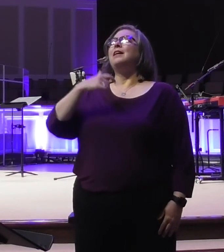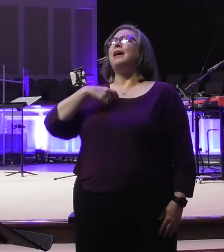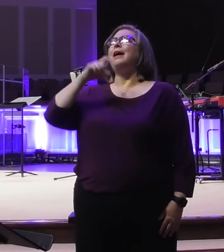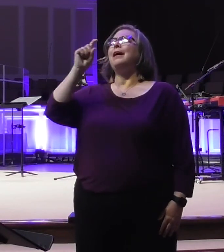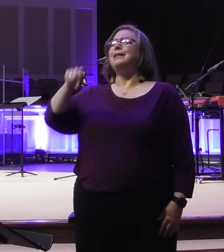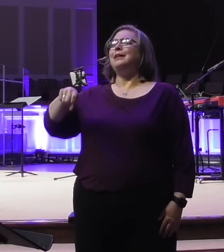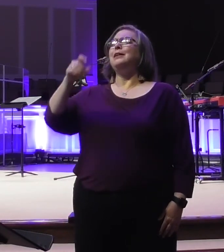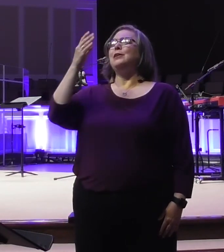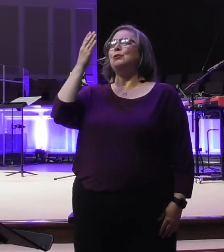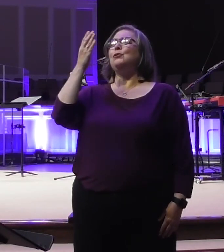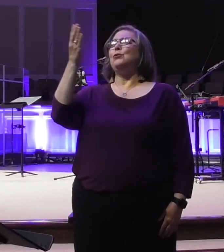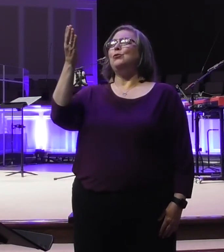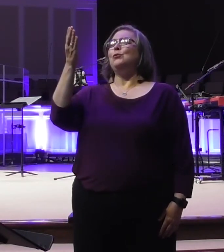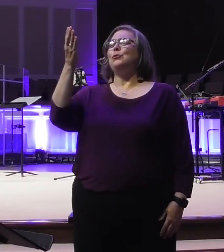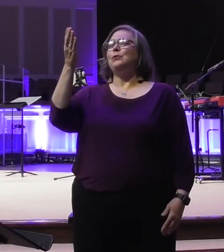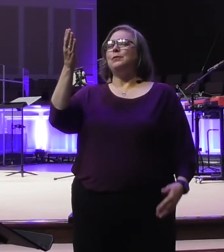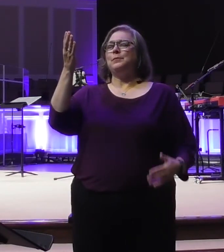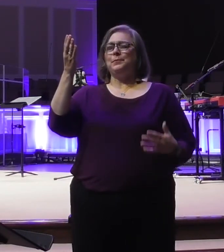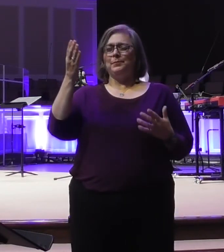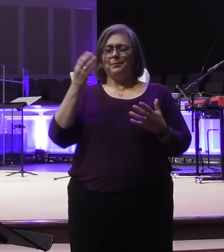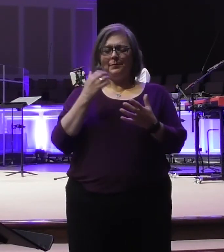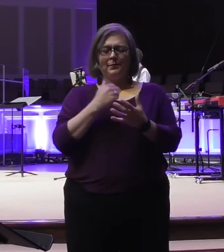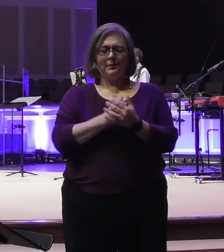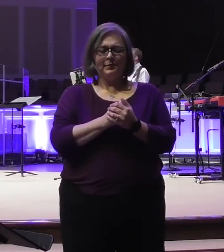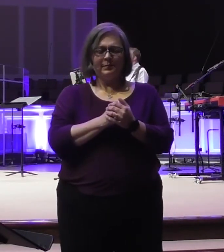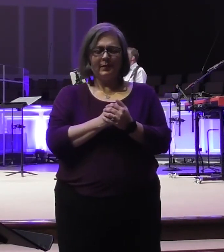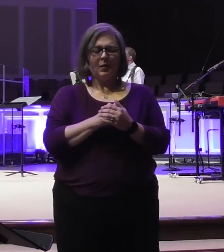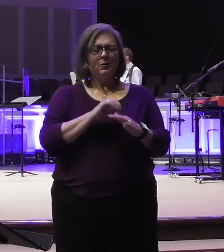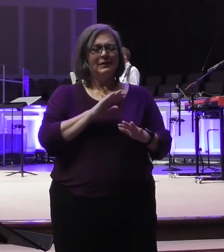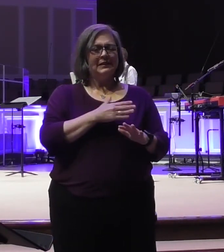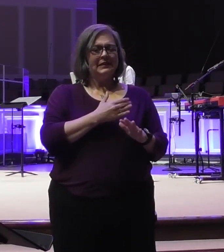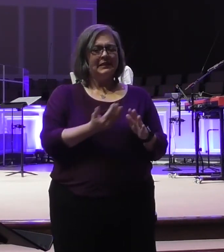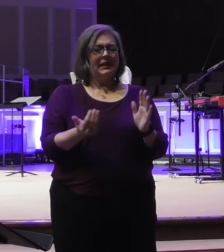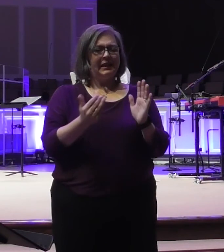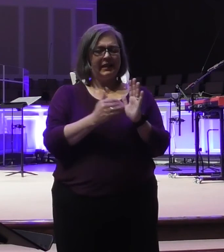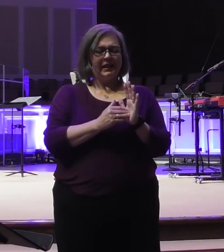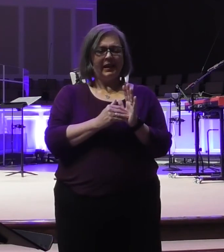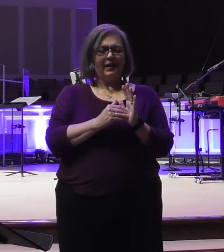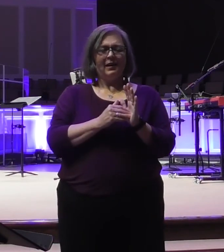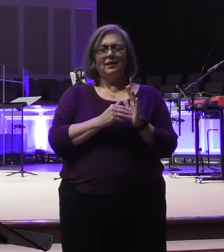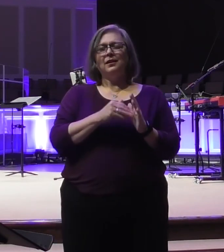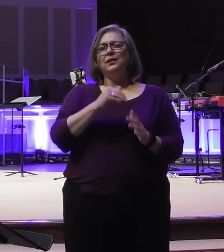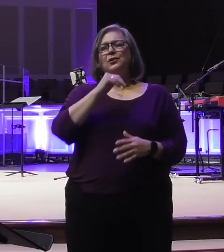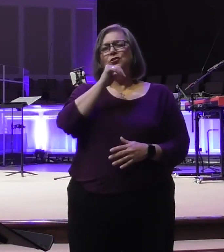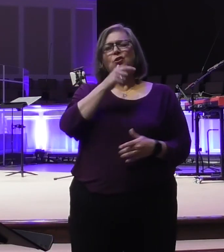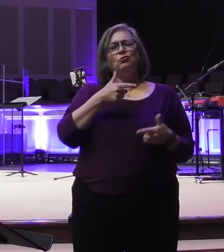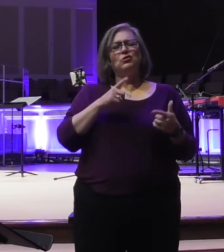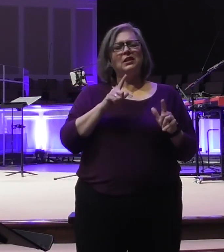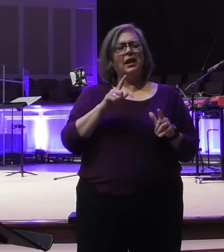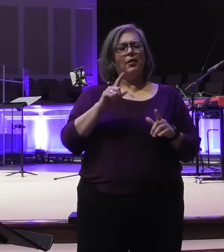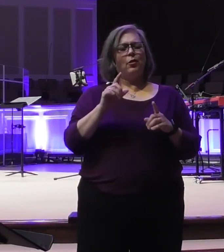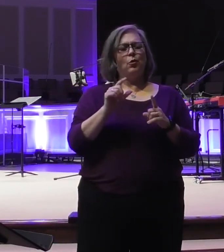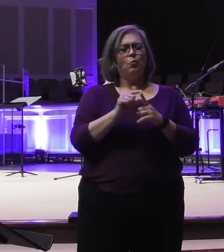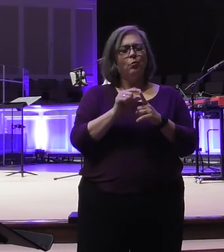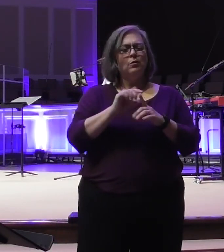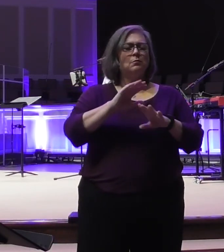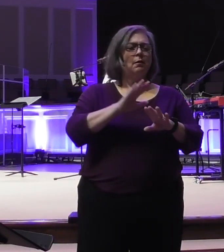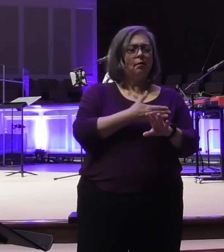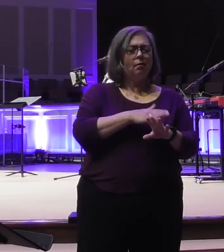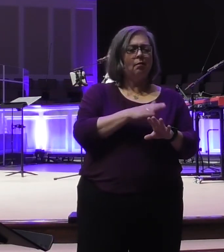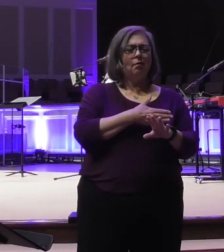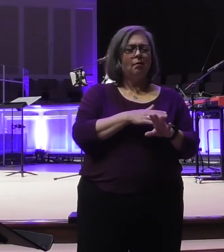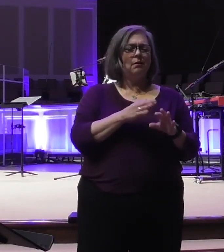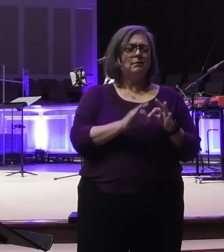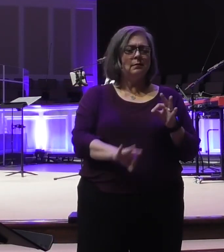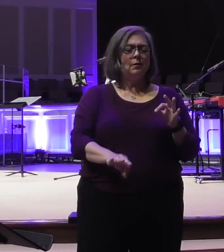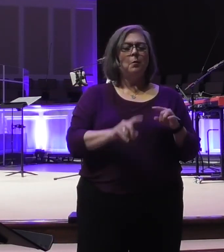If it is, then I'm going to ask Ryan to lead us through that chorus one more time, and you let this not just be a song you sing, but let it be